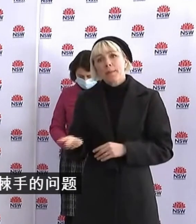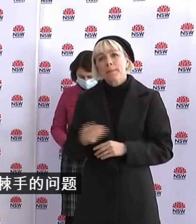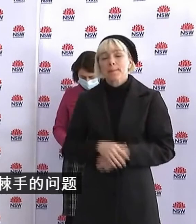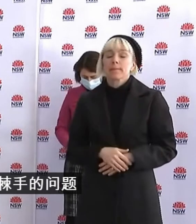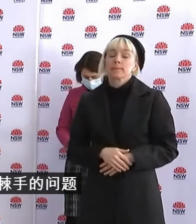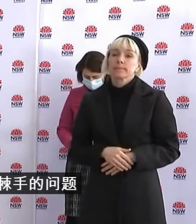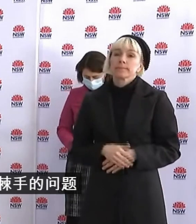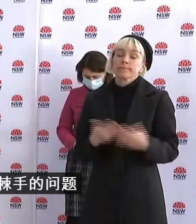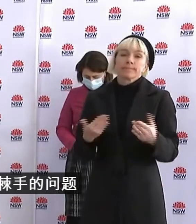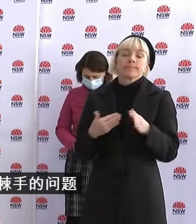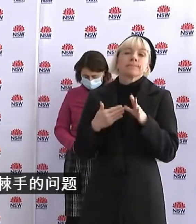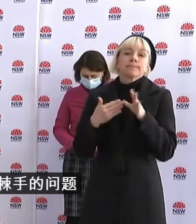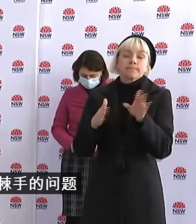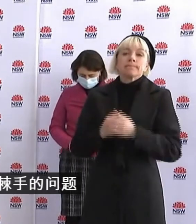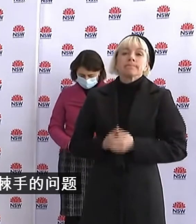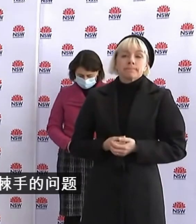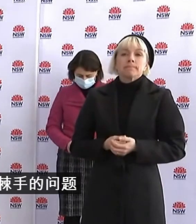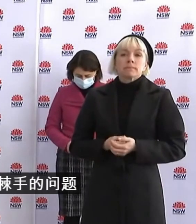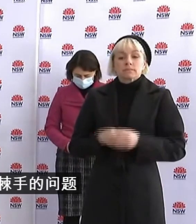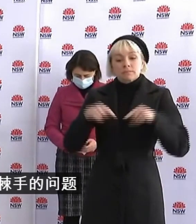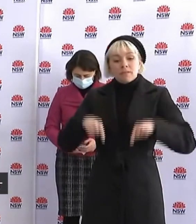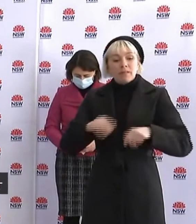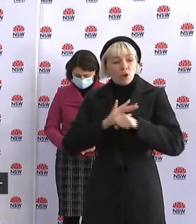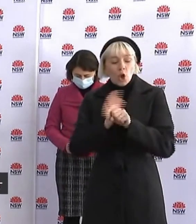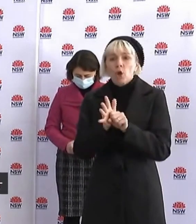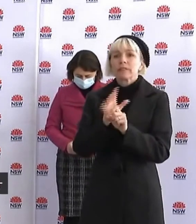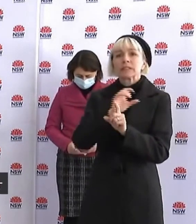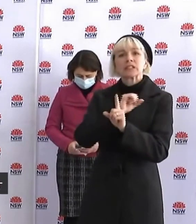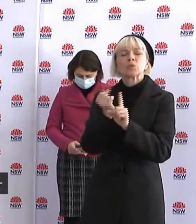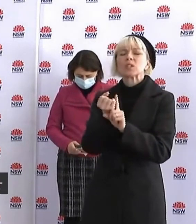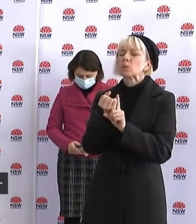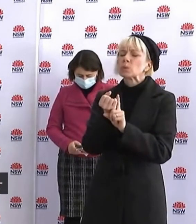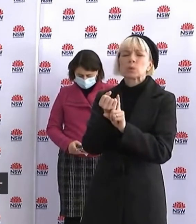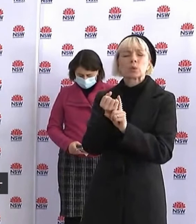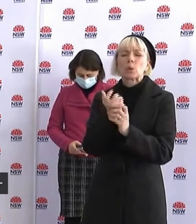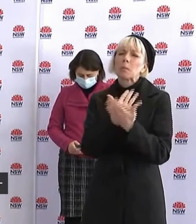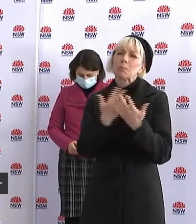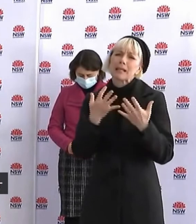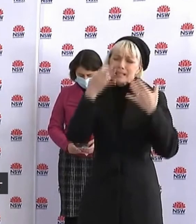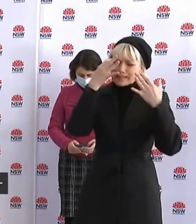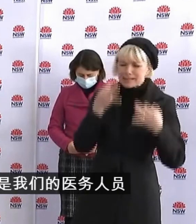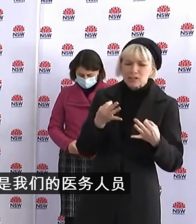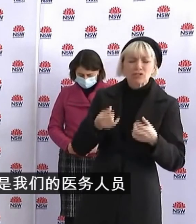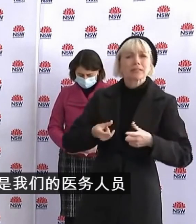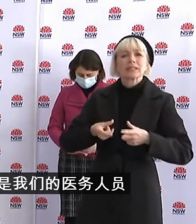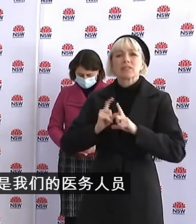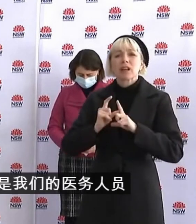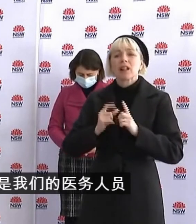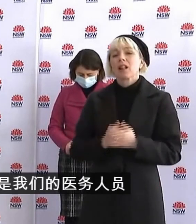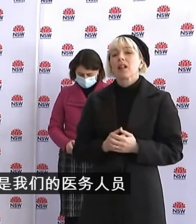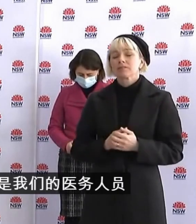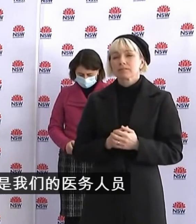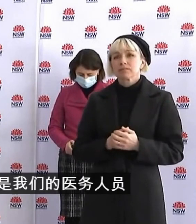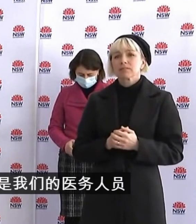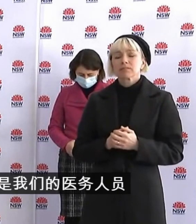many difficult issues that have arisen as a result of this pandemic. But one of the really difficult issues is that people who, by their nature,